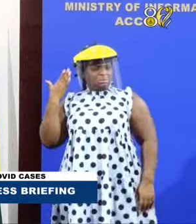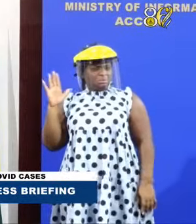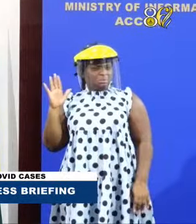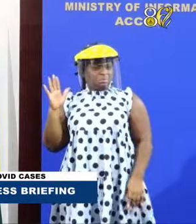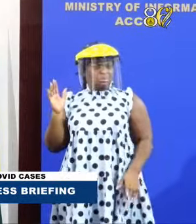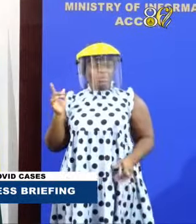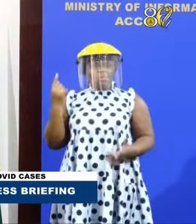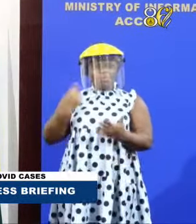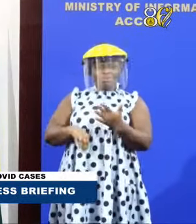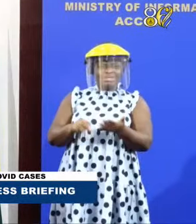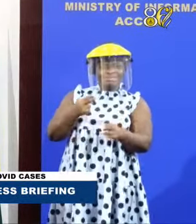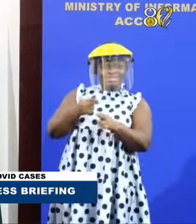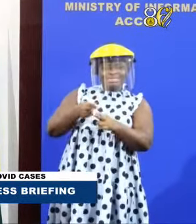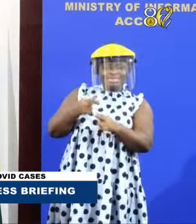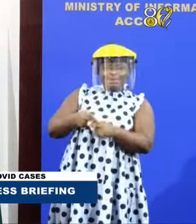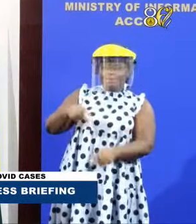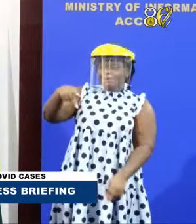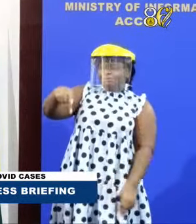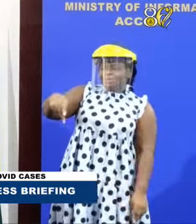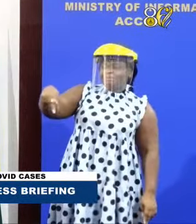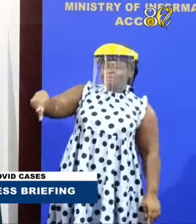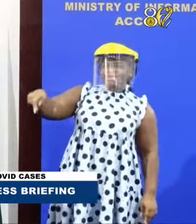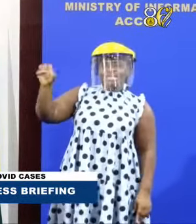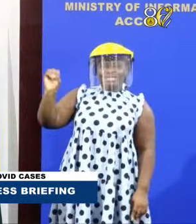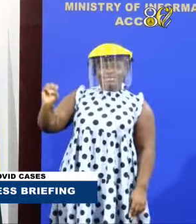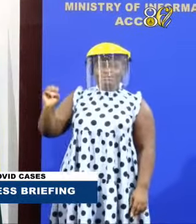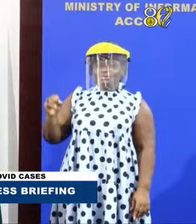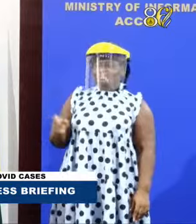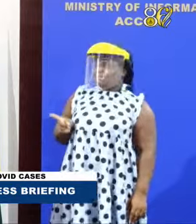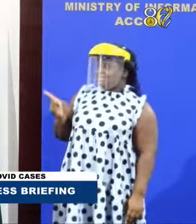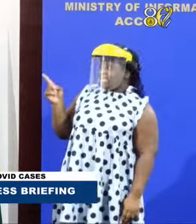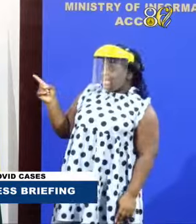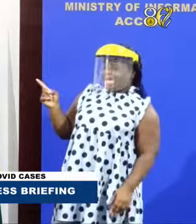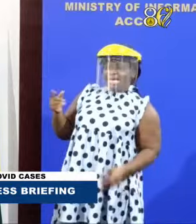call PPEs. I'm wearing an N95